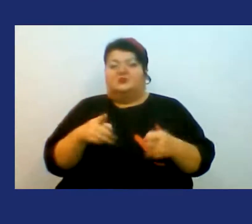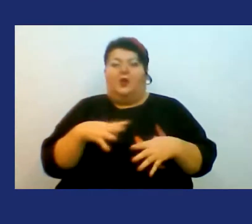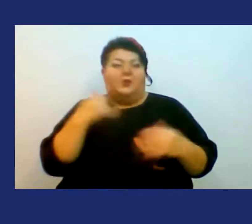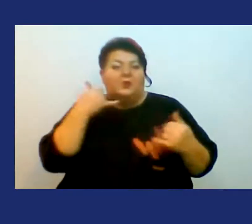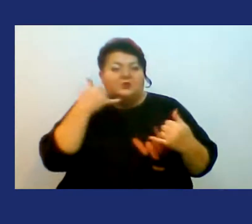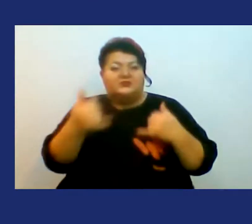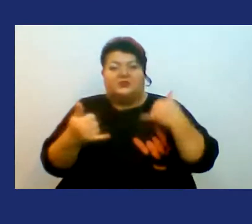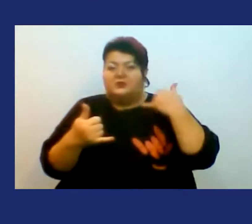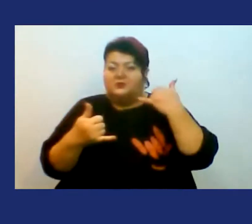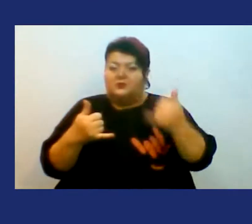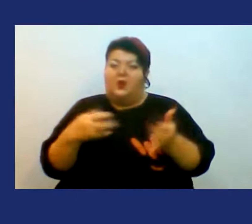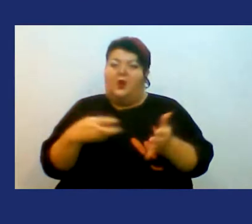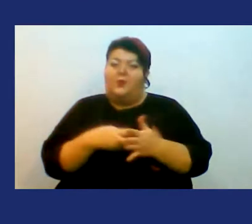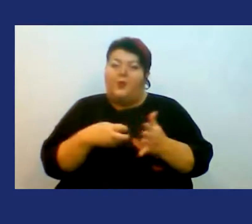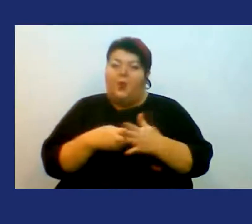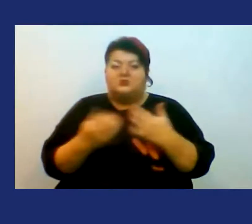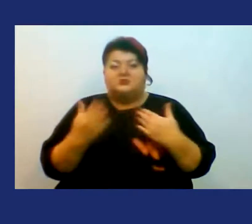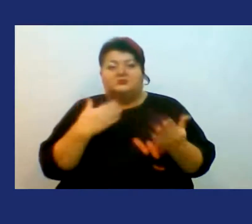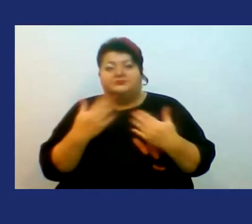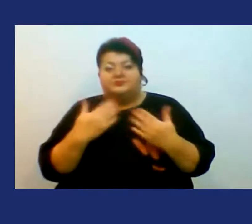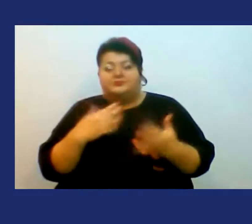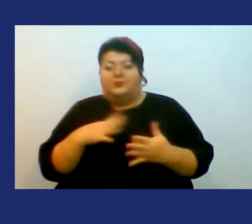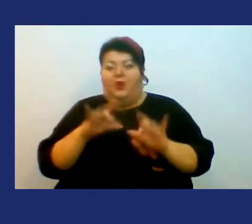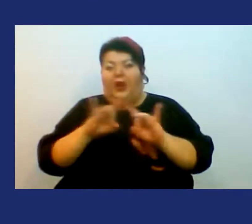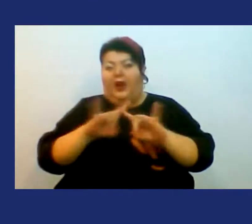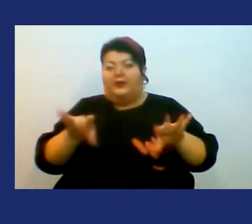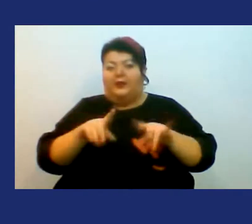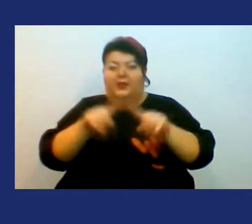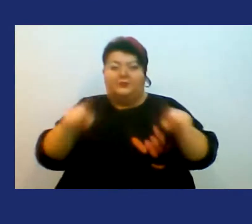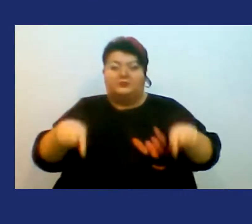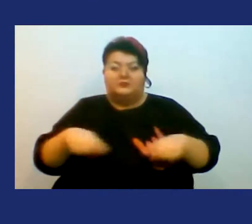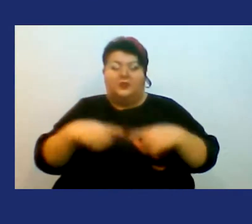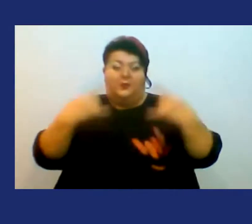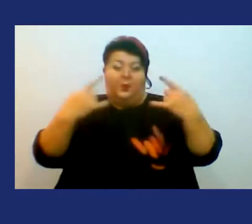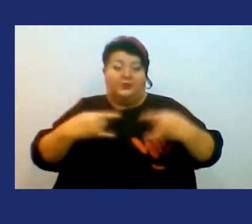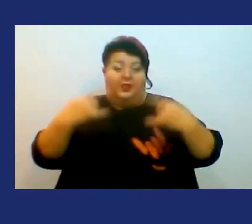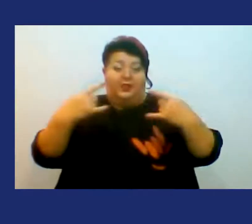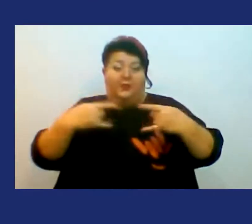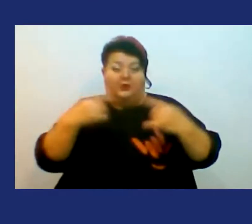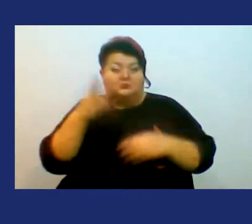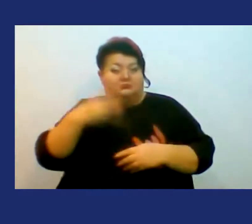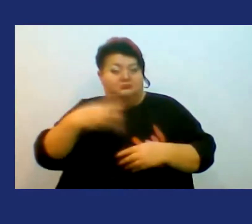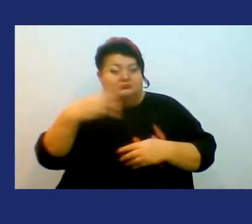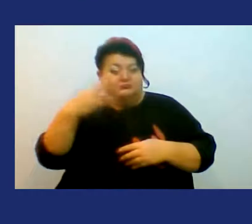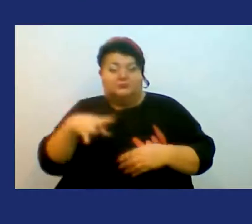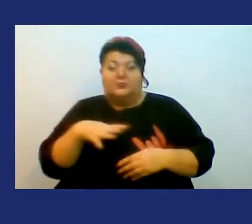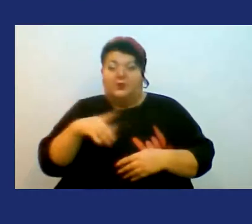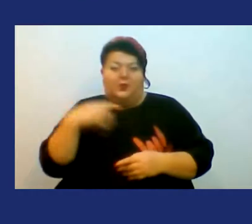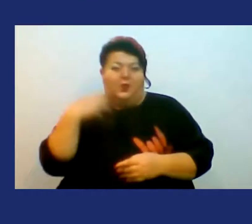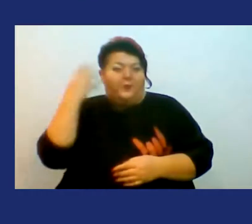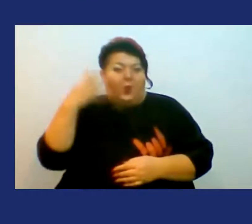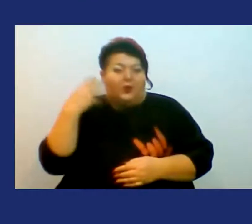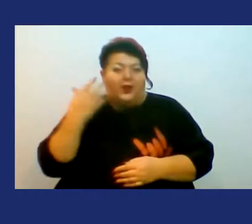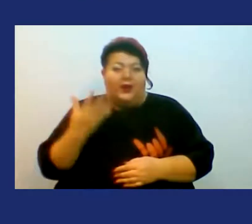radio ads. So it's a lot less face-to-face, which is really how you earn people's votes. So it's been a big